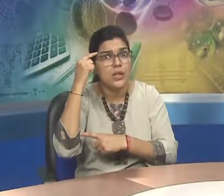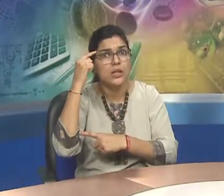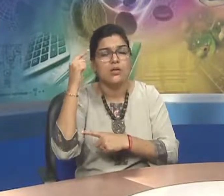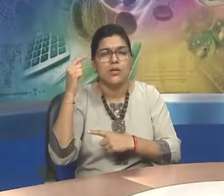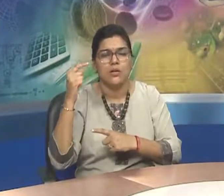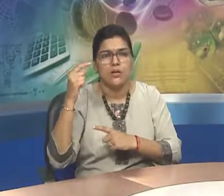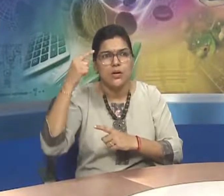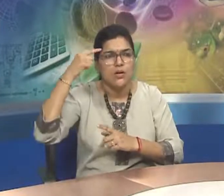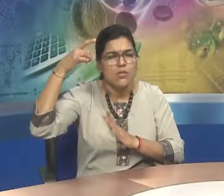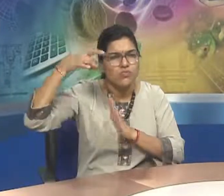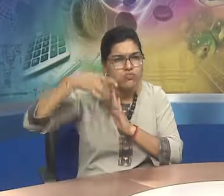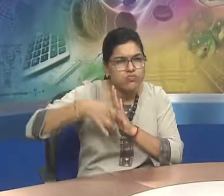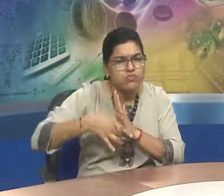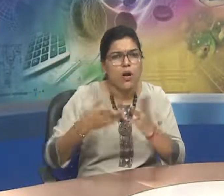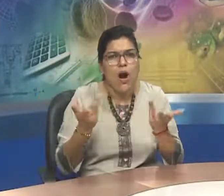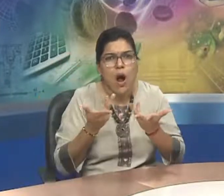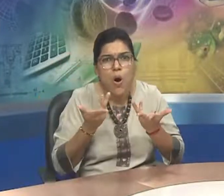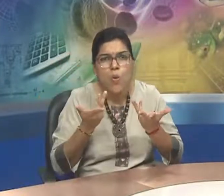a secular state.